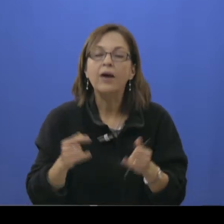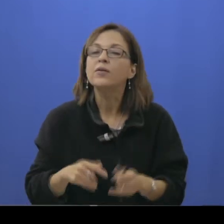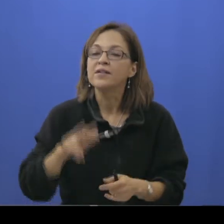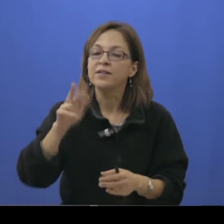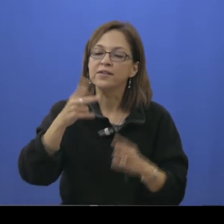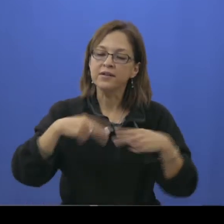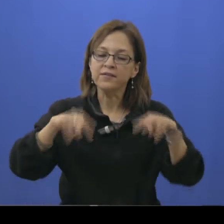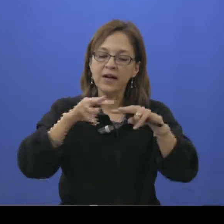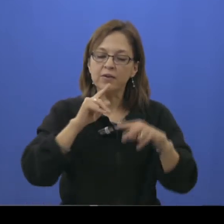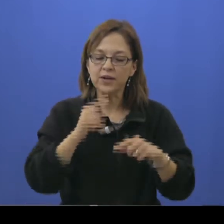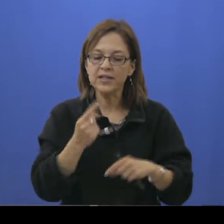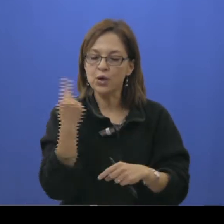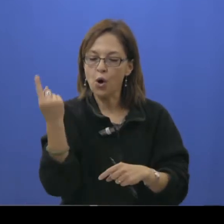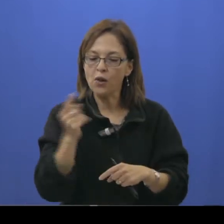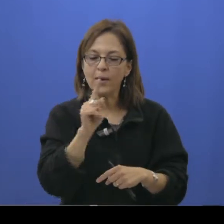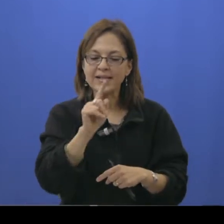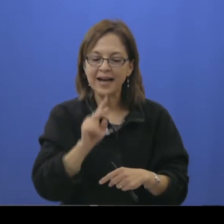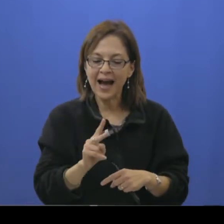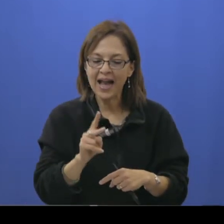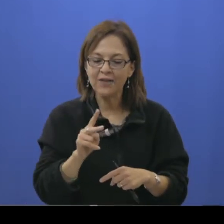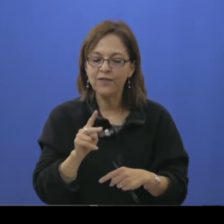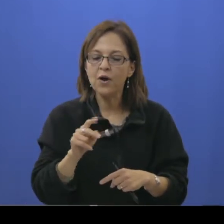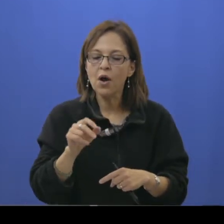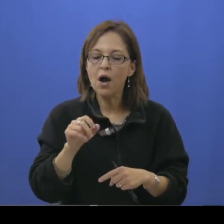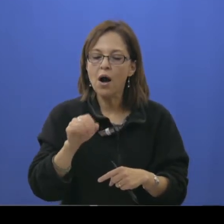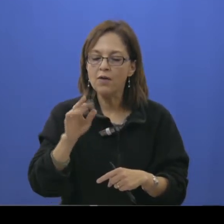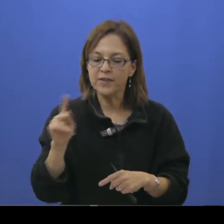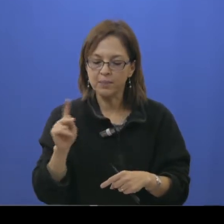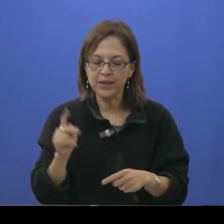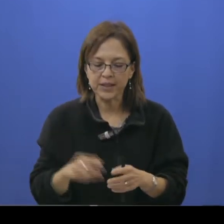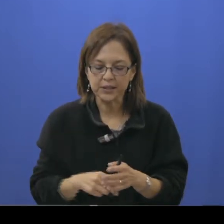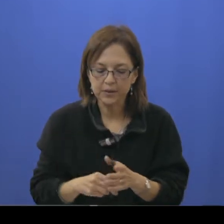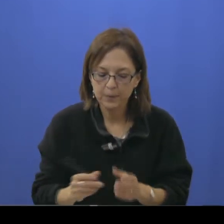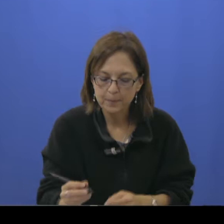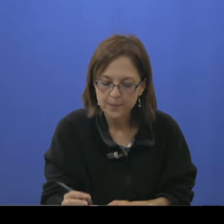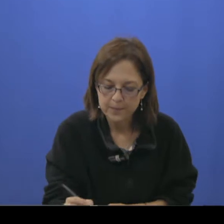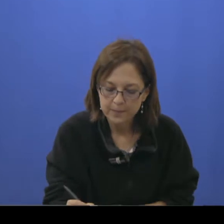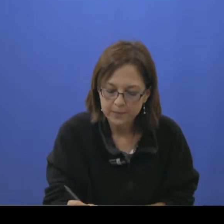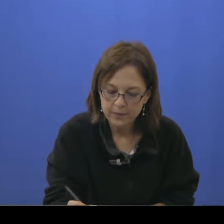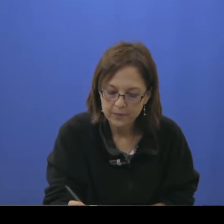Now, the third value is always half of the period.